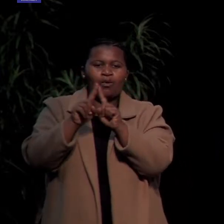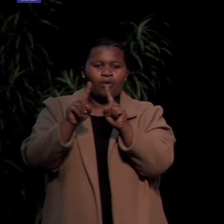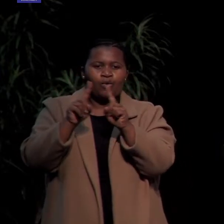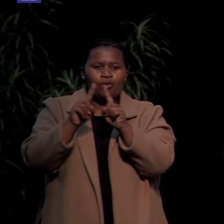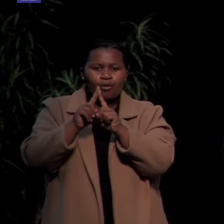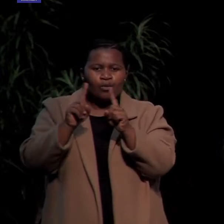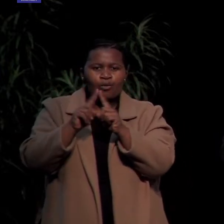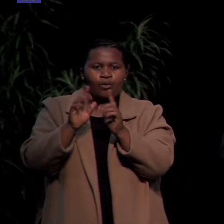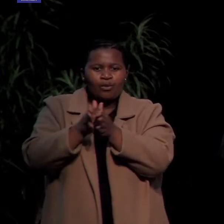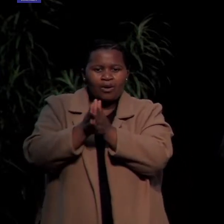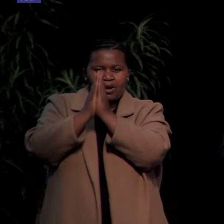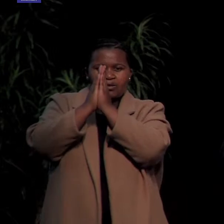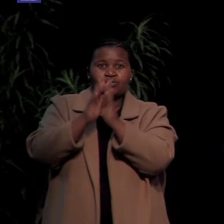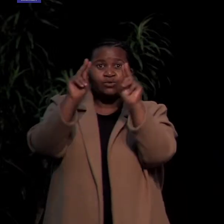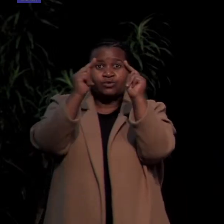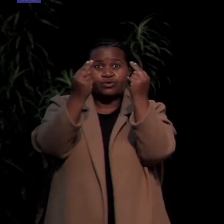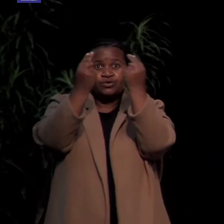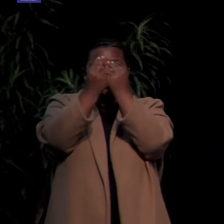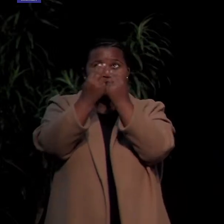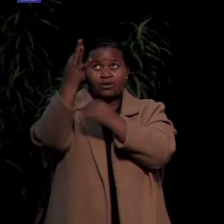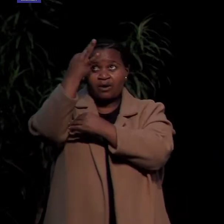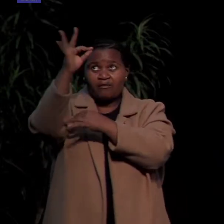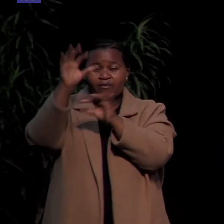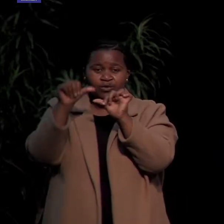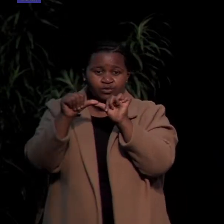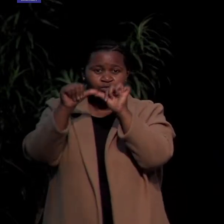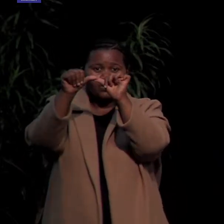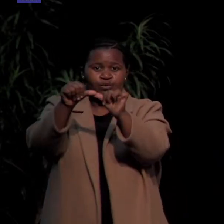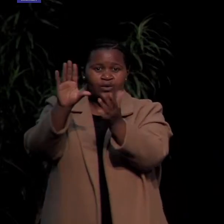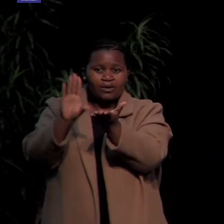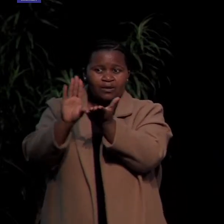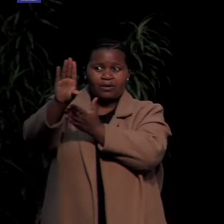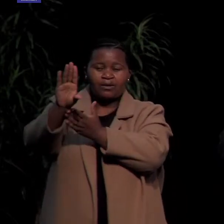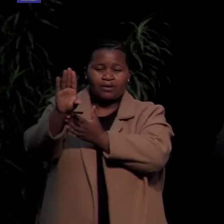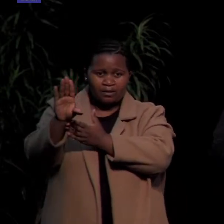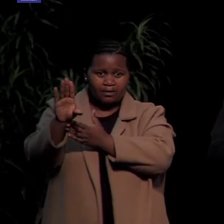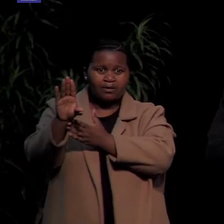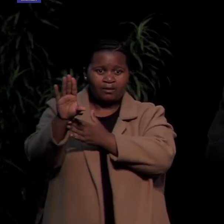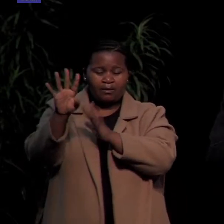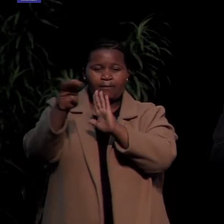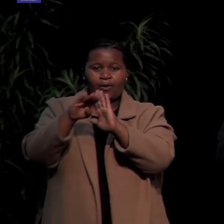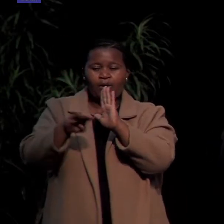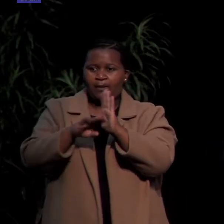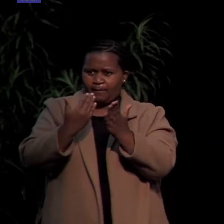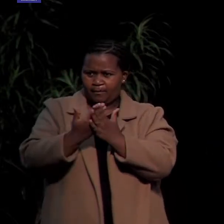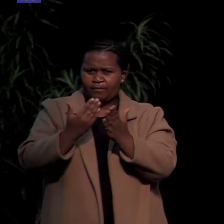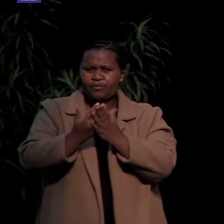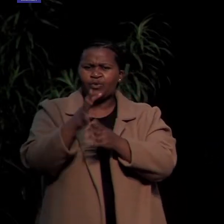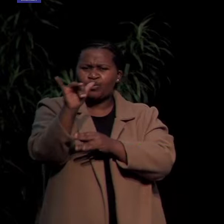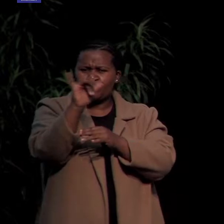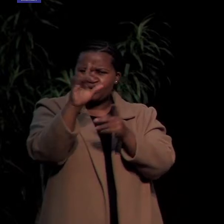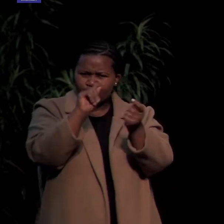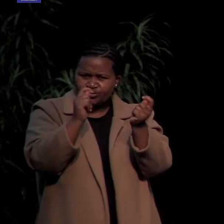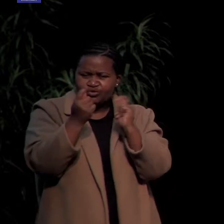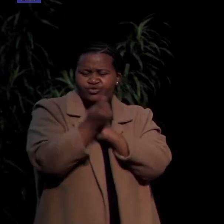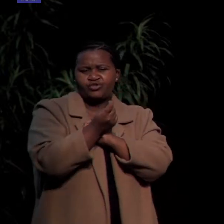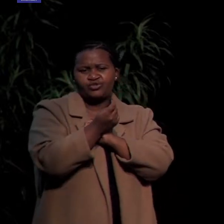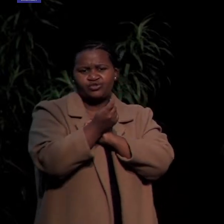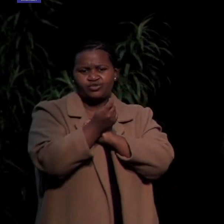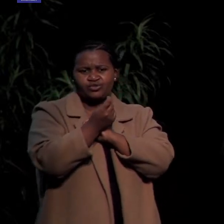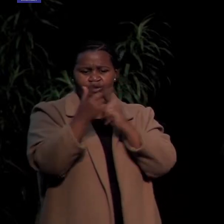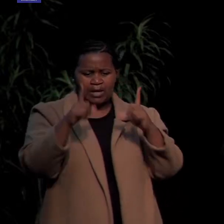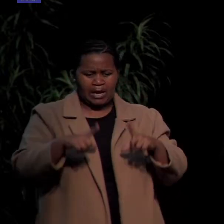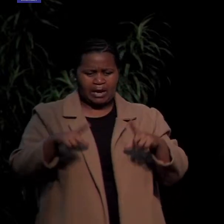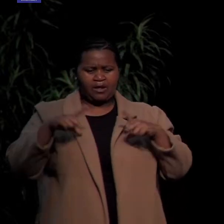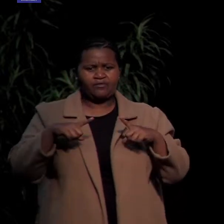and persuading the national government to continue to fund this noble program, which has changed